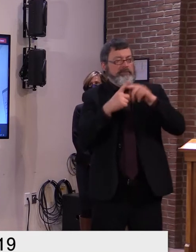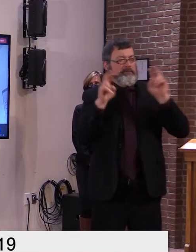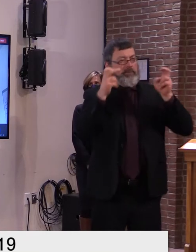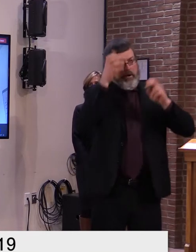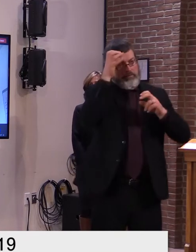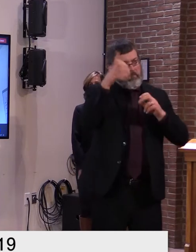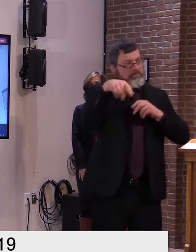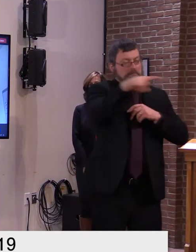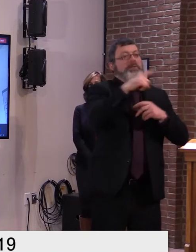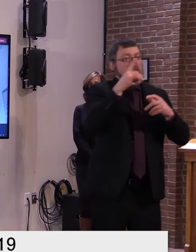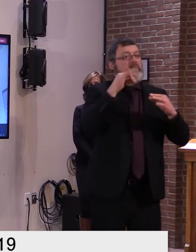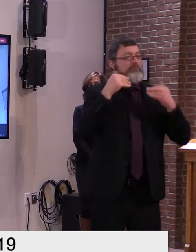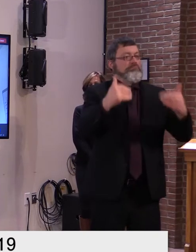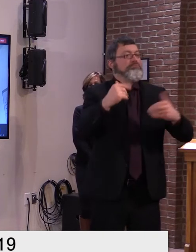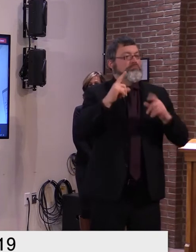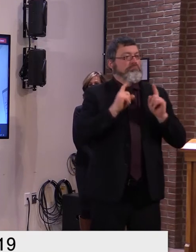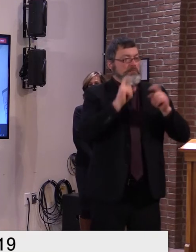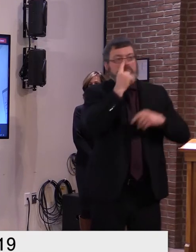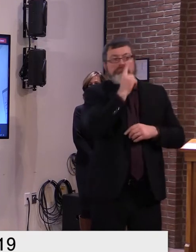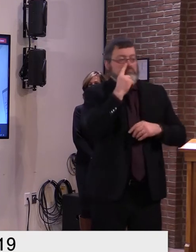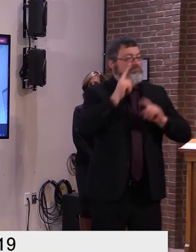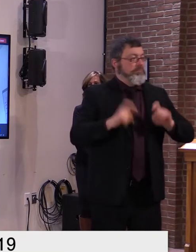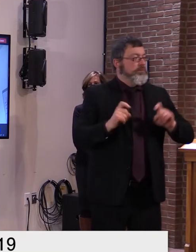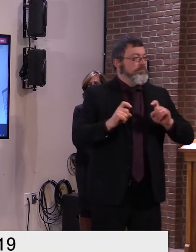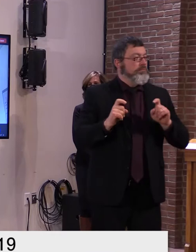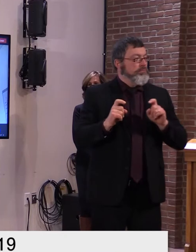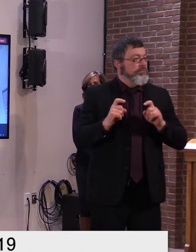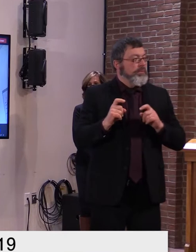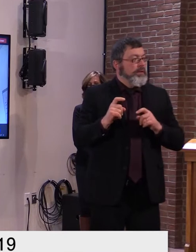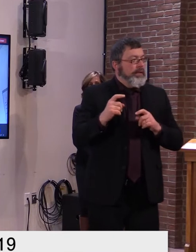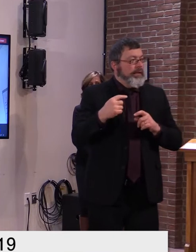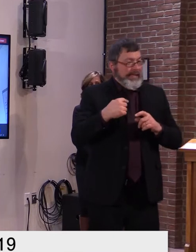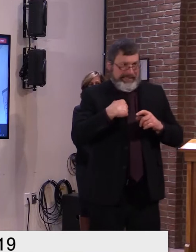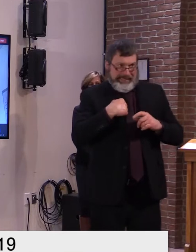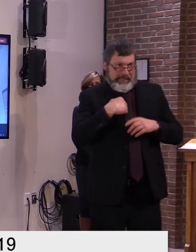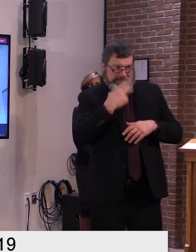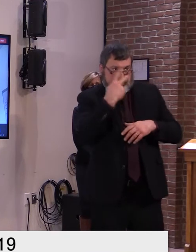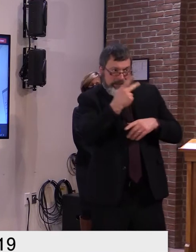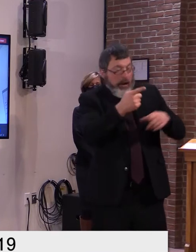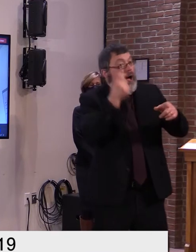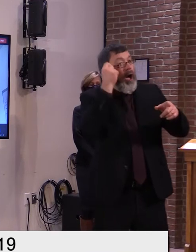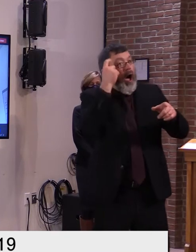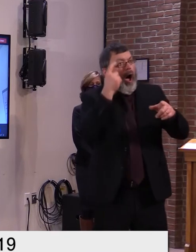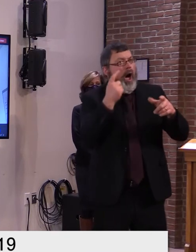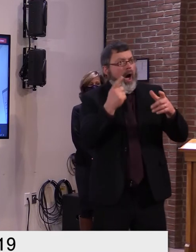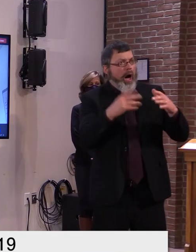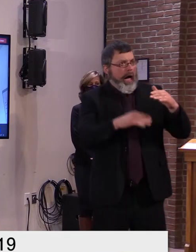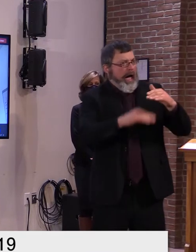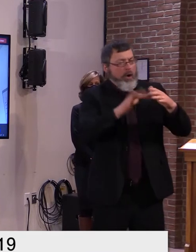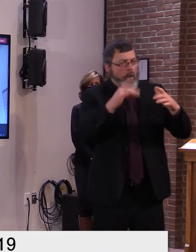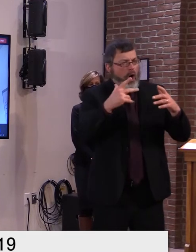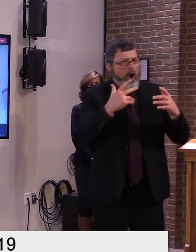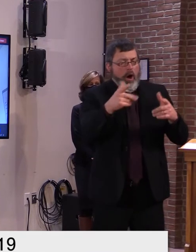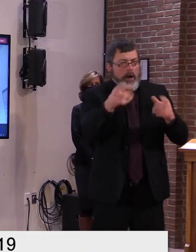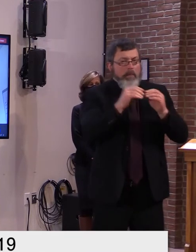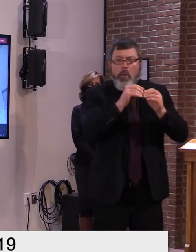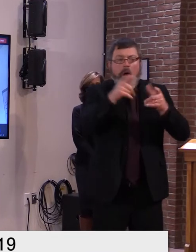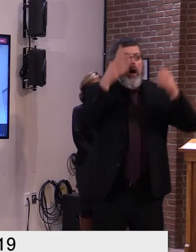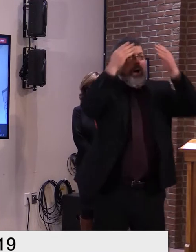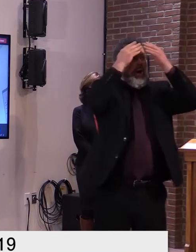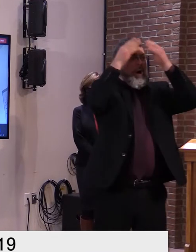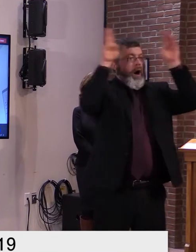doubled this week as compared to the prior week. The positivity rate from the testing of school staff remains very